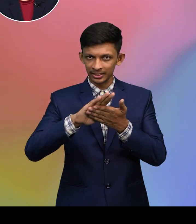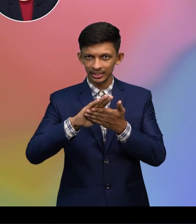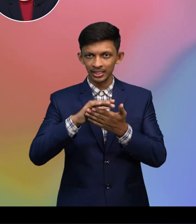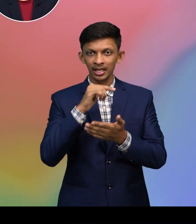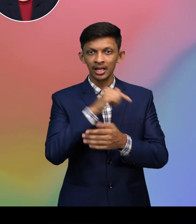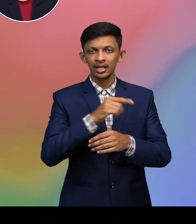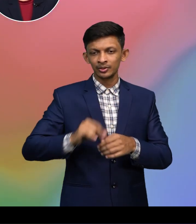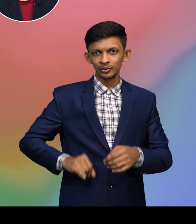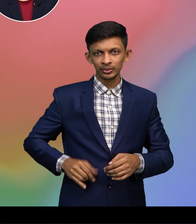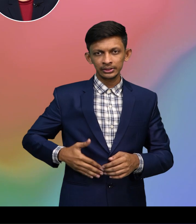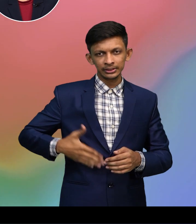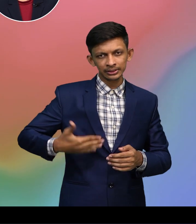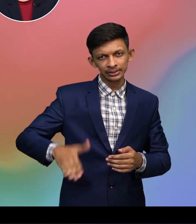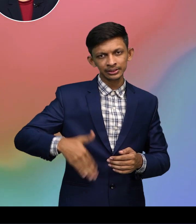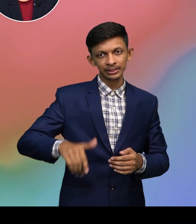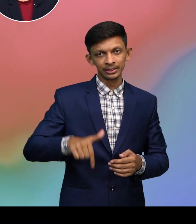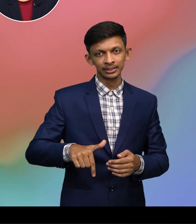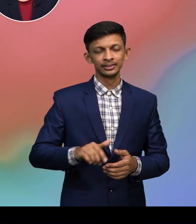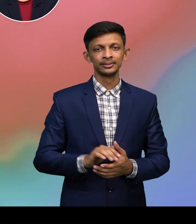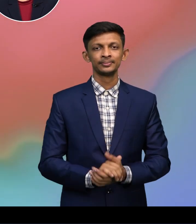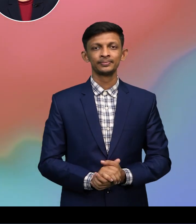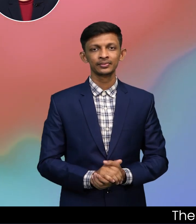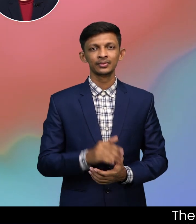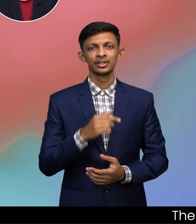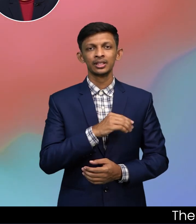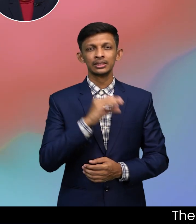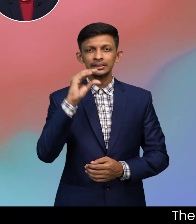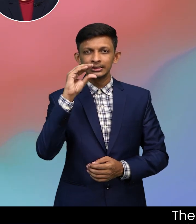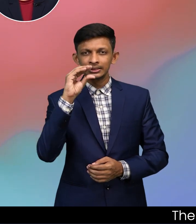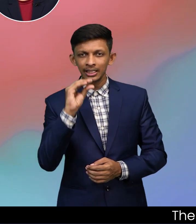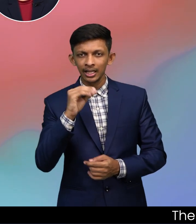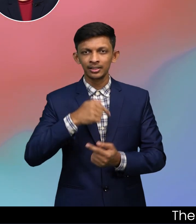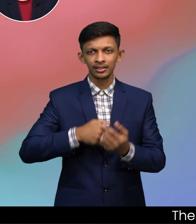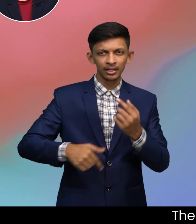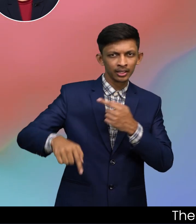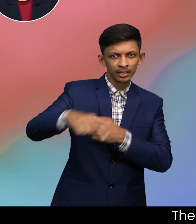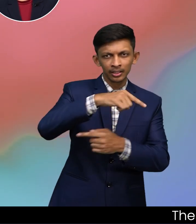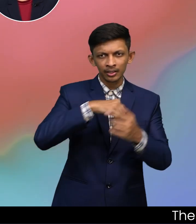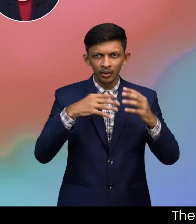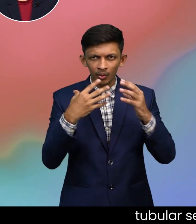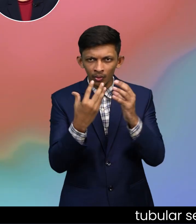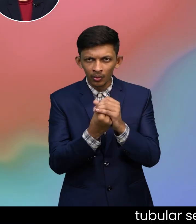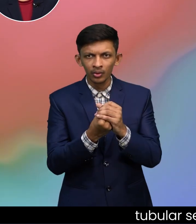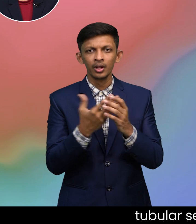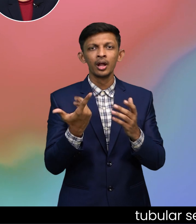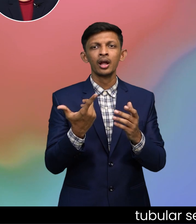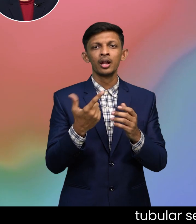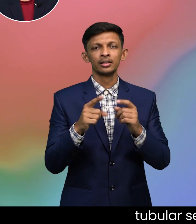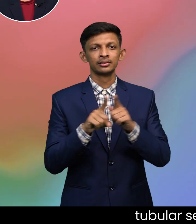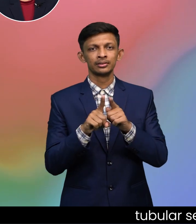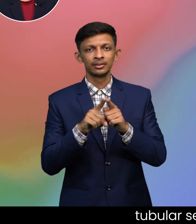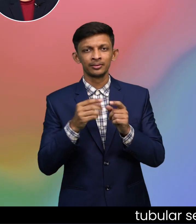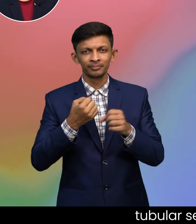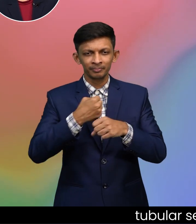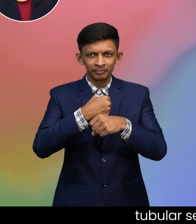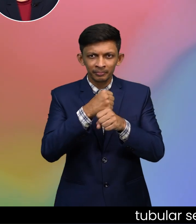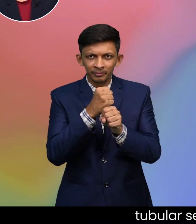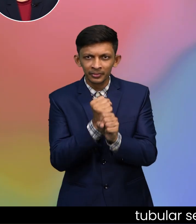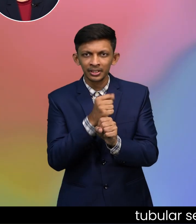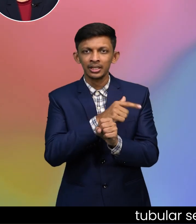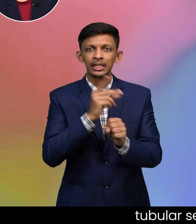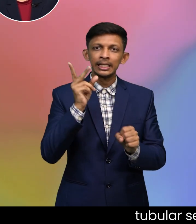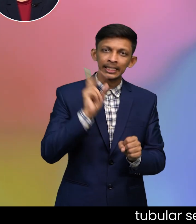DCT. It occurs mostly in the distal convoluted tubule surrounded